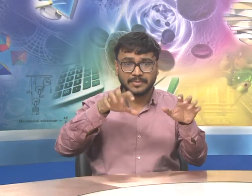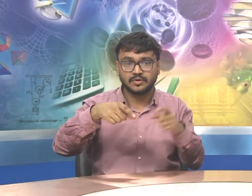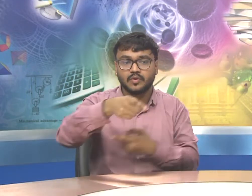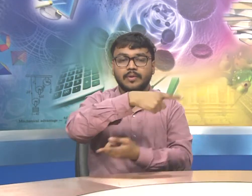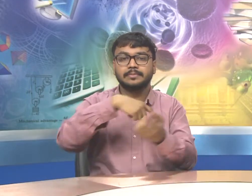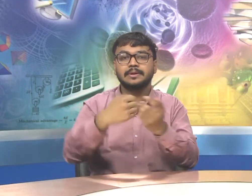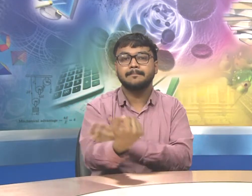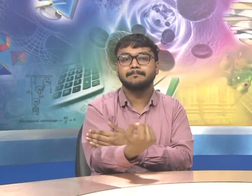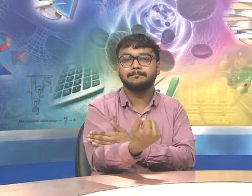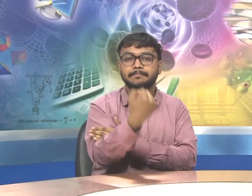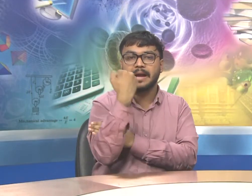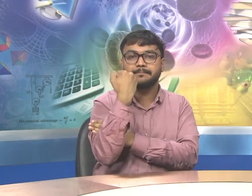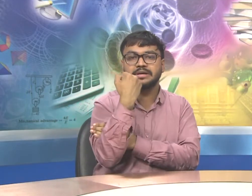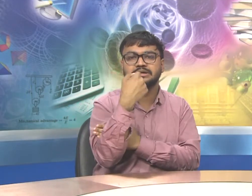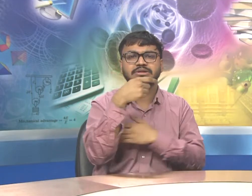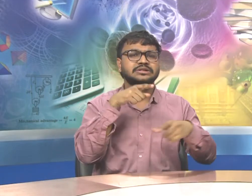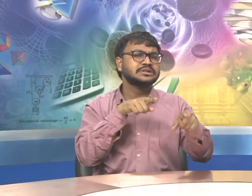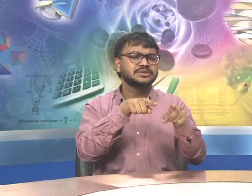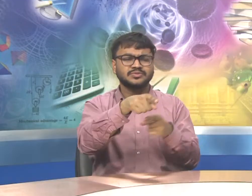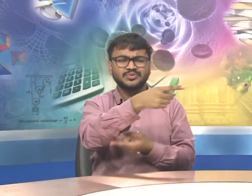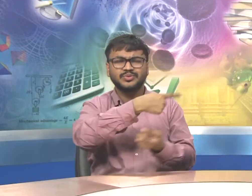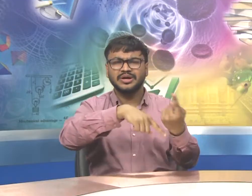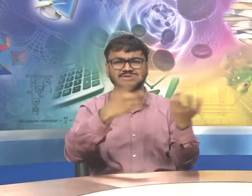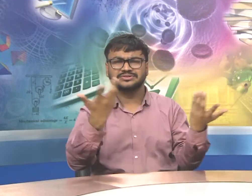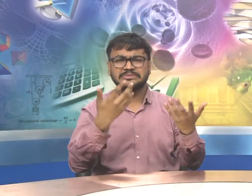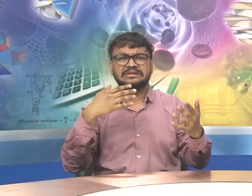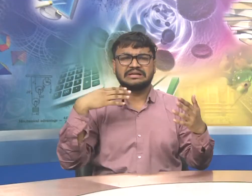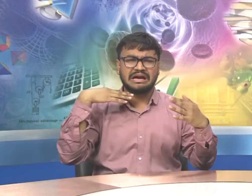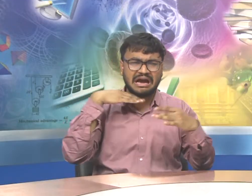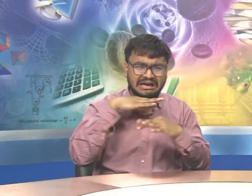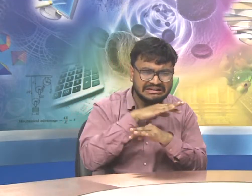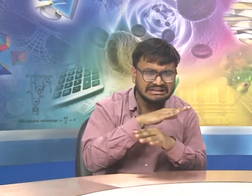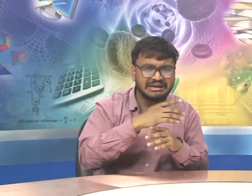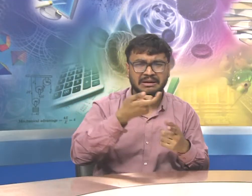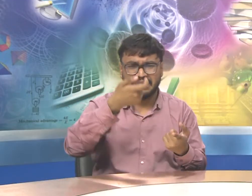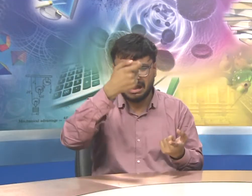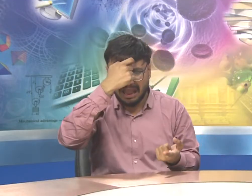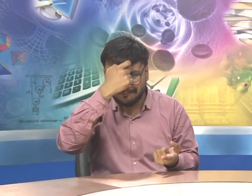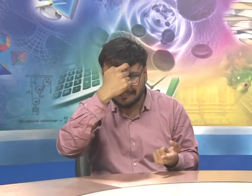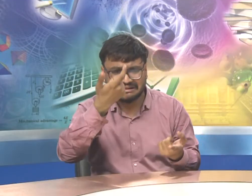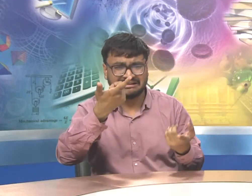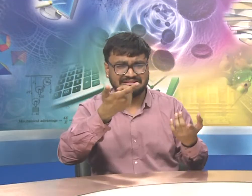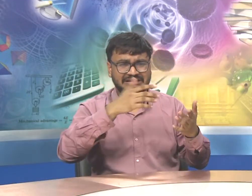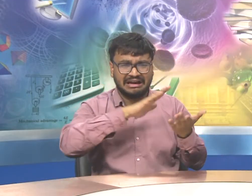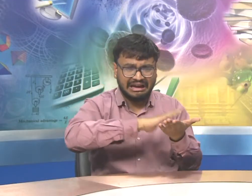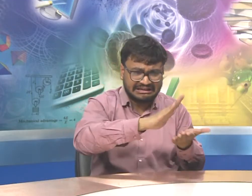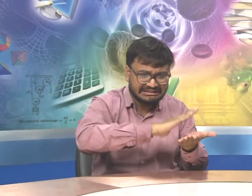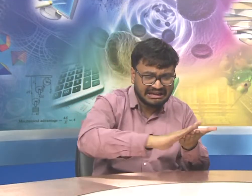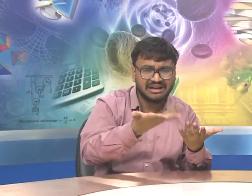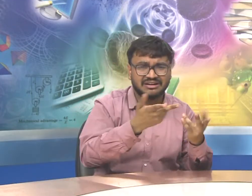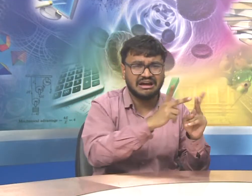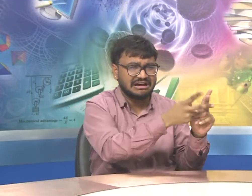The court has given such rulings as compulsory use of